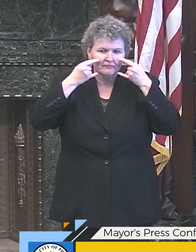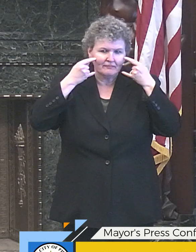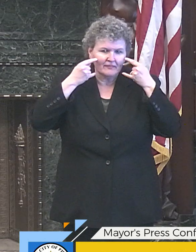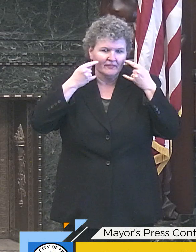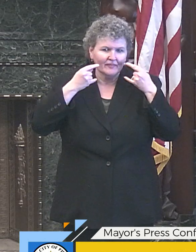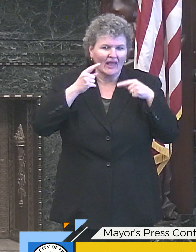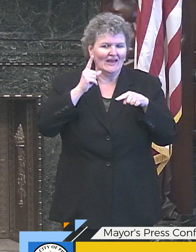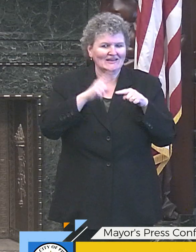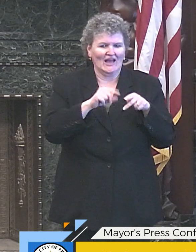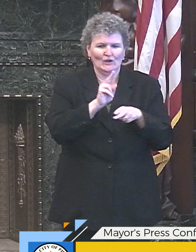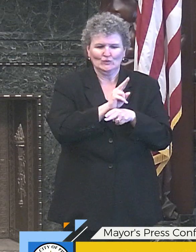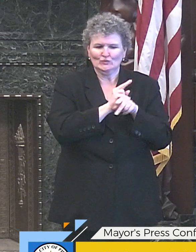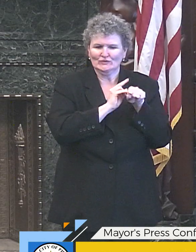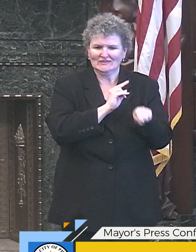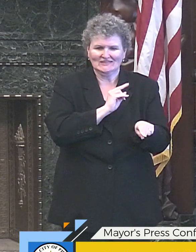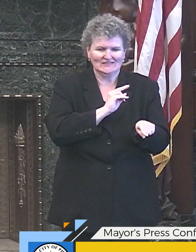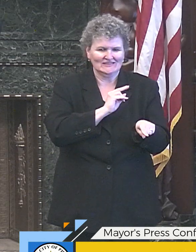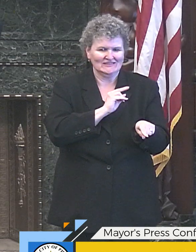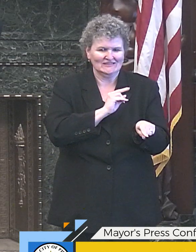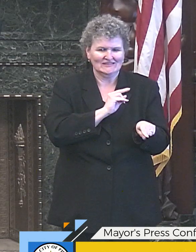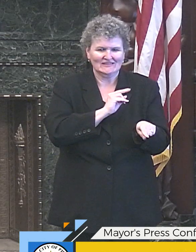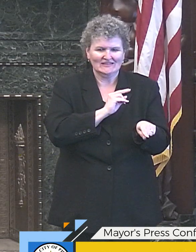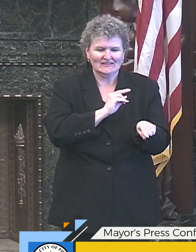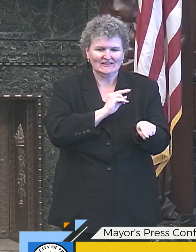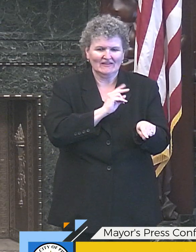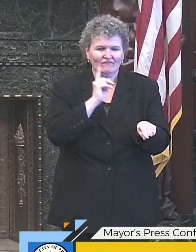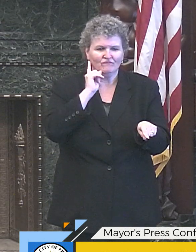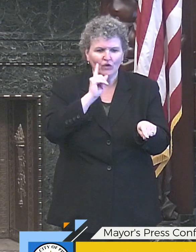responders, but could be distributed to